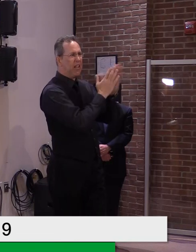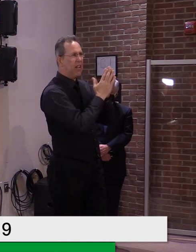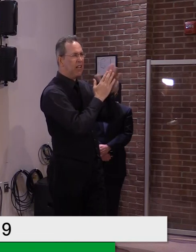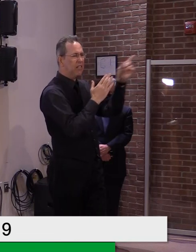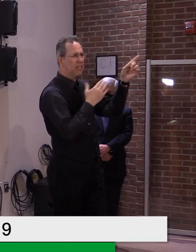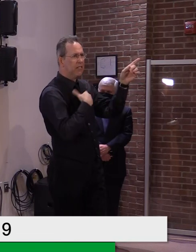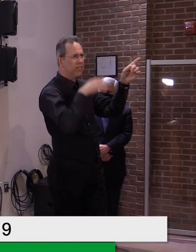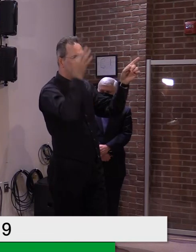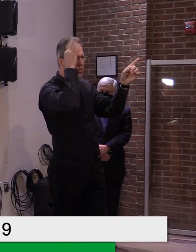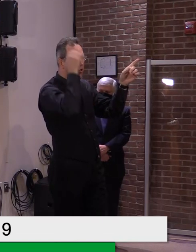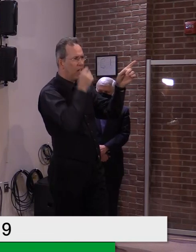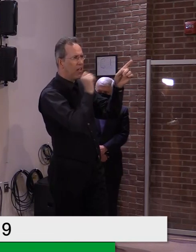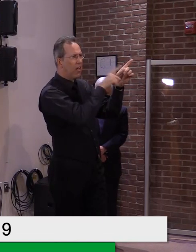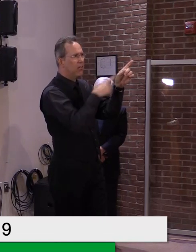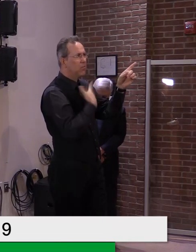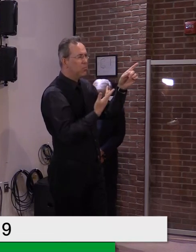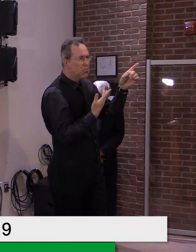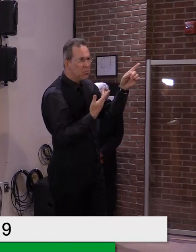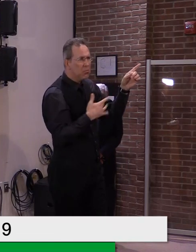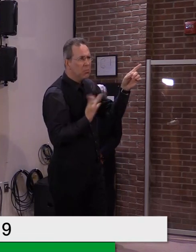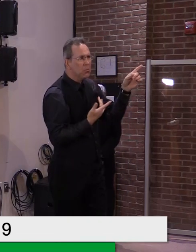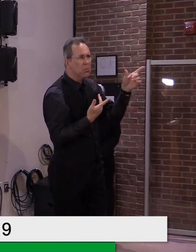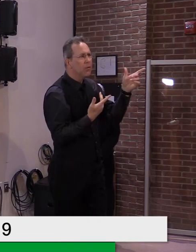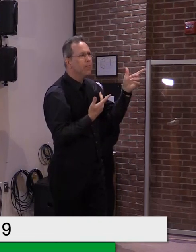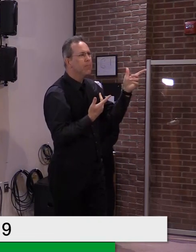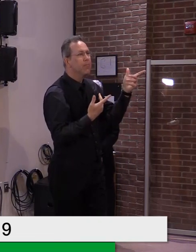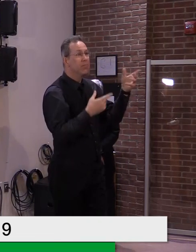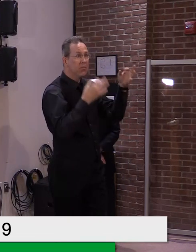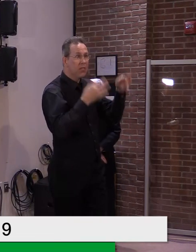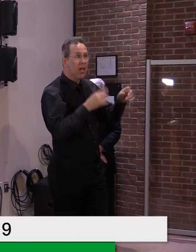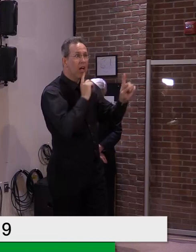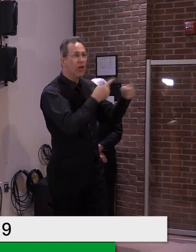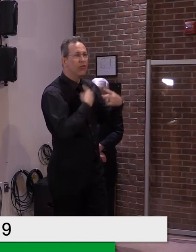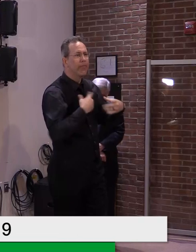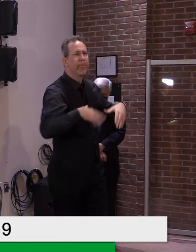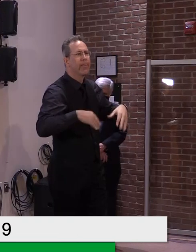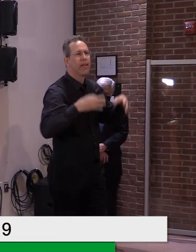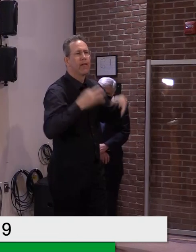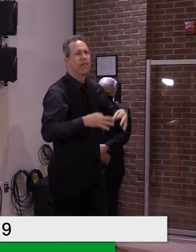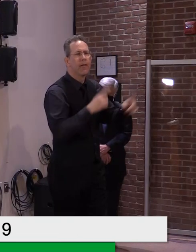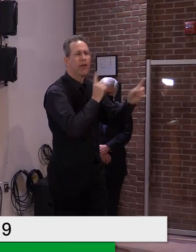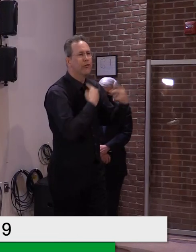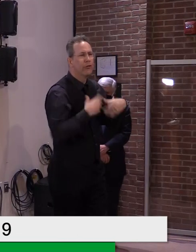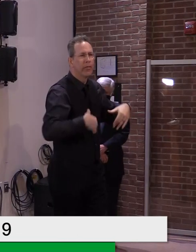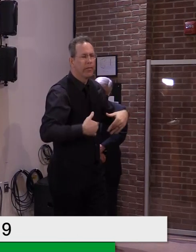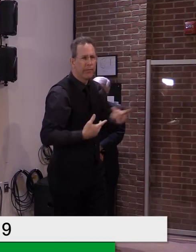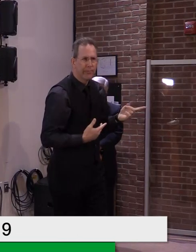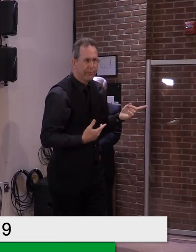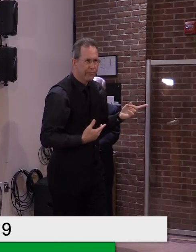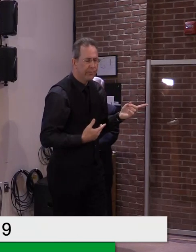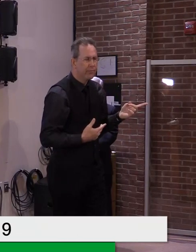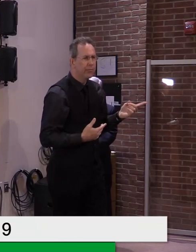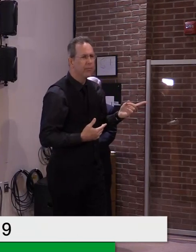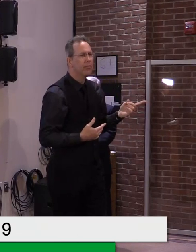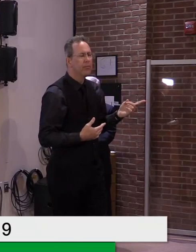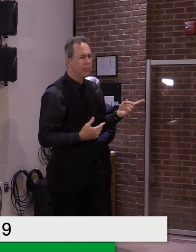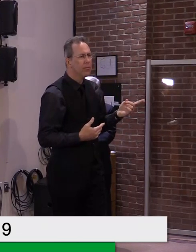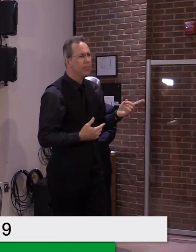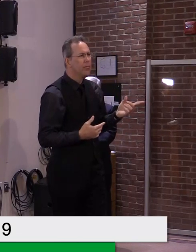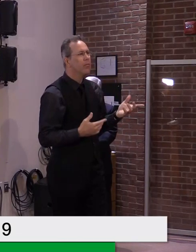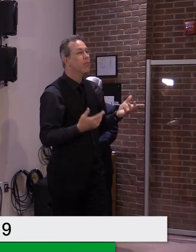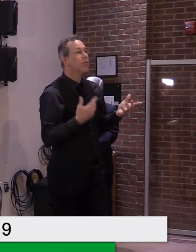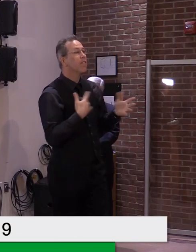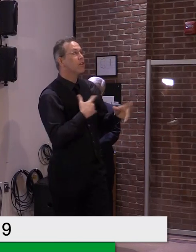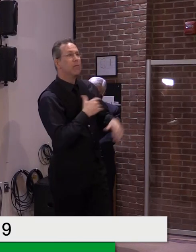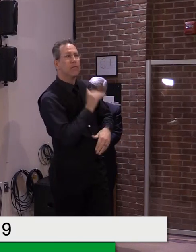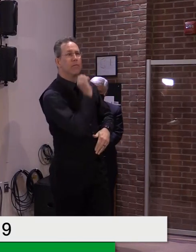get a solid answer at all on that, because we were questioning whether it's going to be a federal requirement.